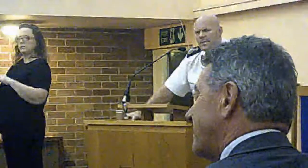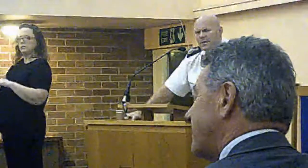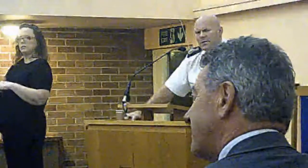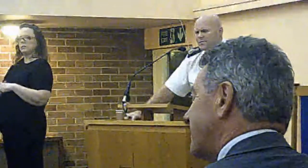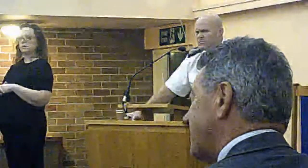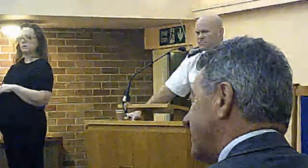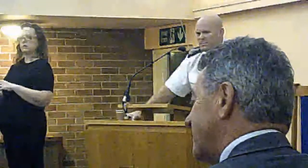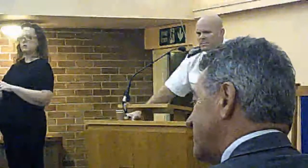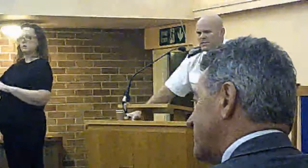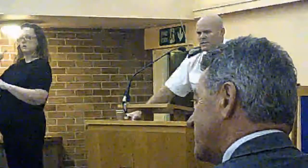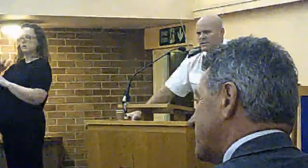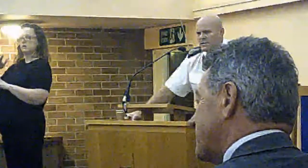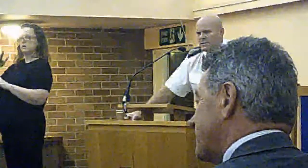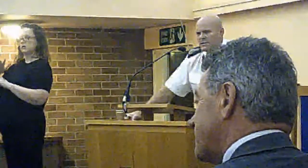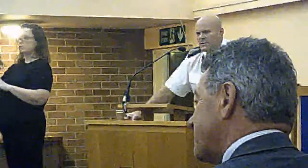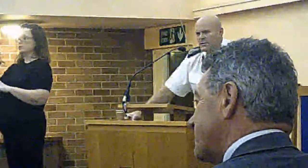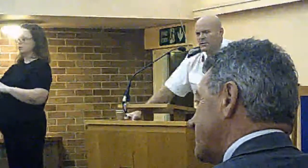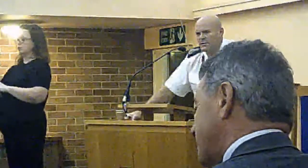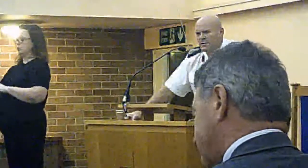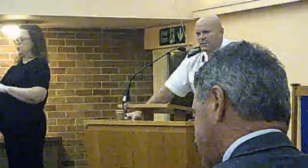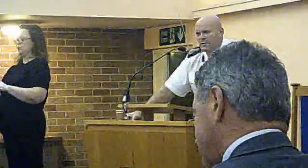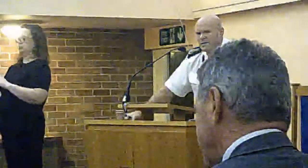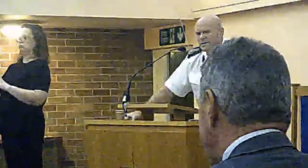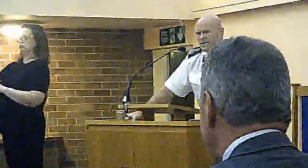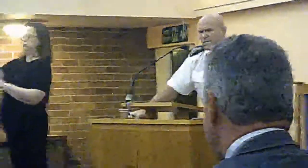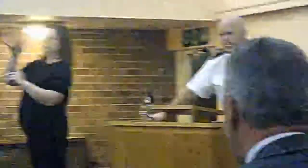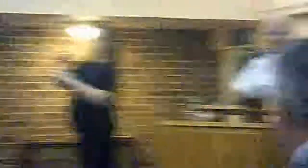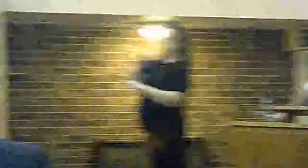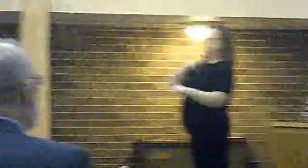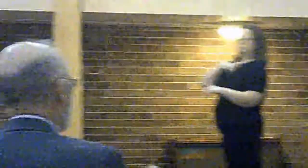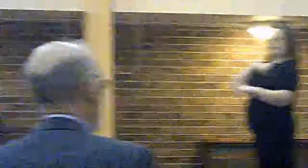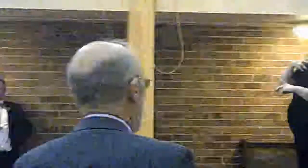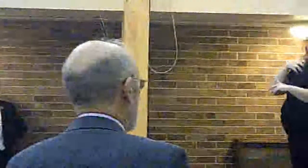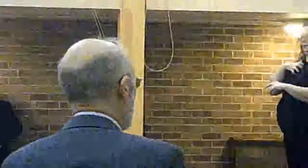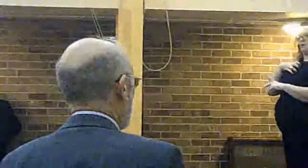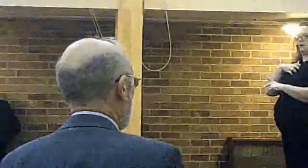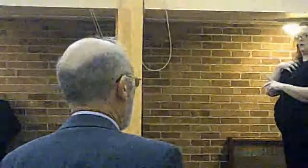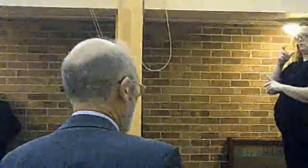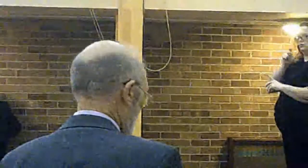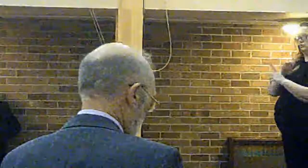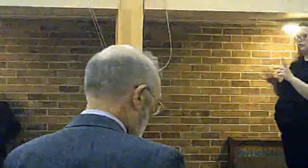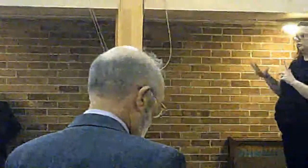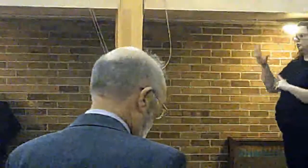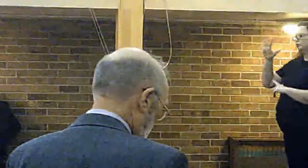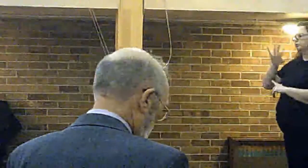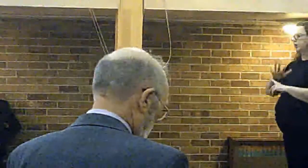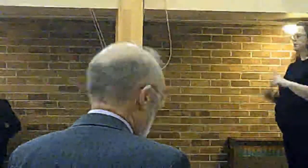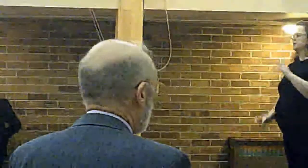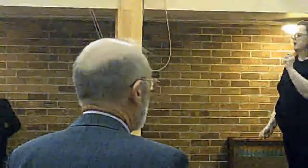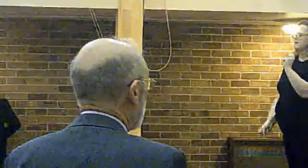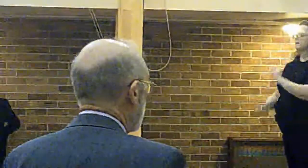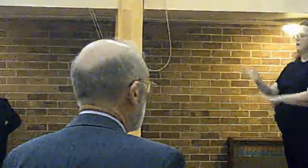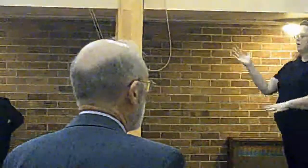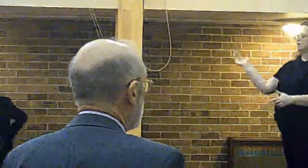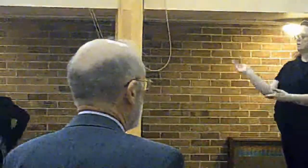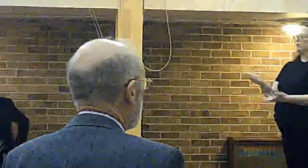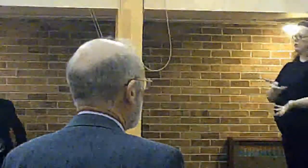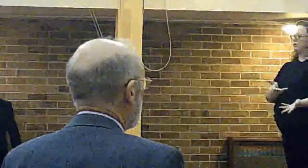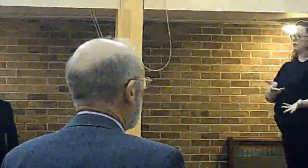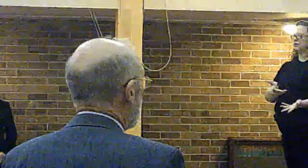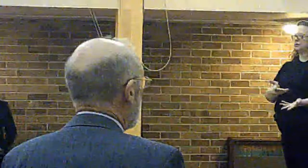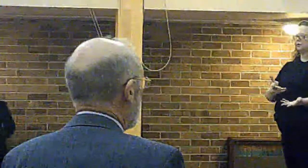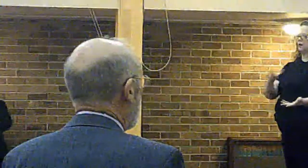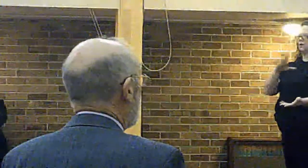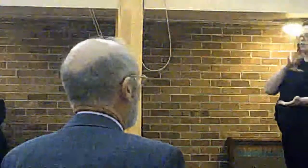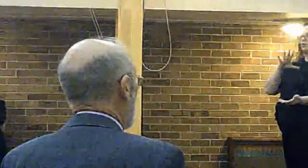member. As I said, I spoke to two senior members of Cheshire Fire Service. You, therefore, would know that we already